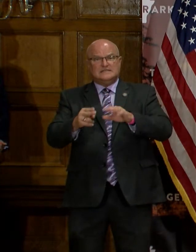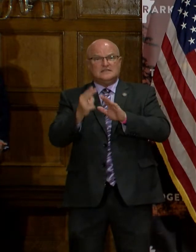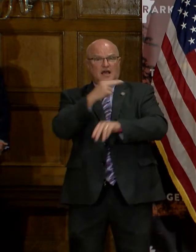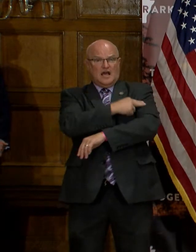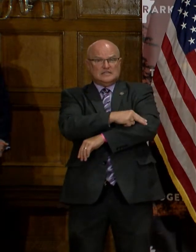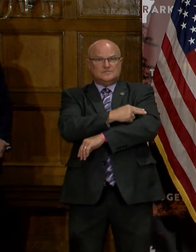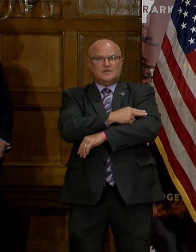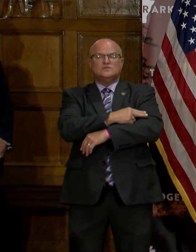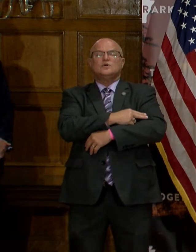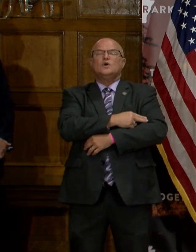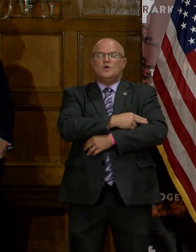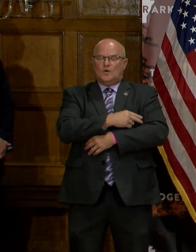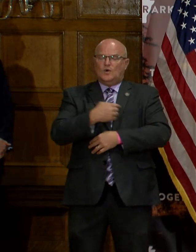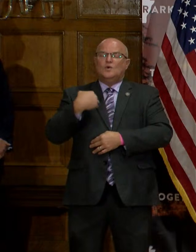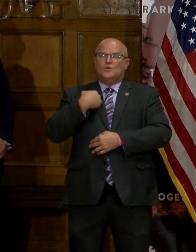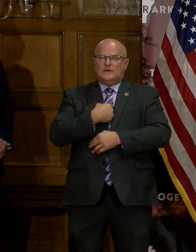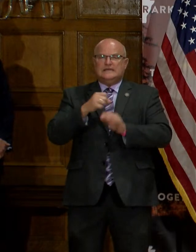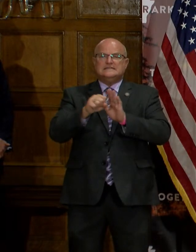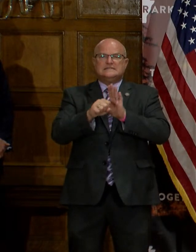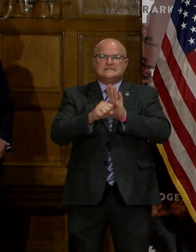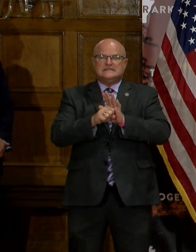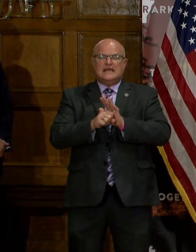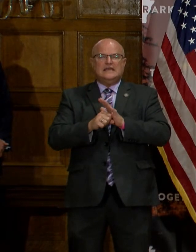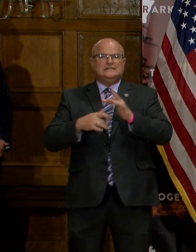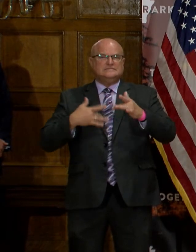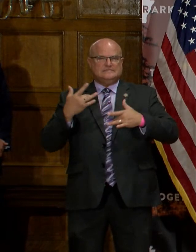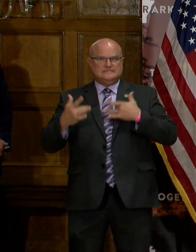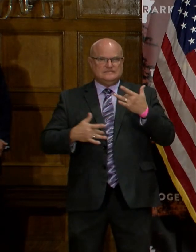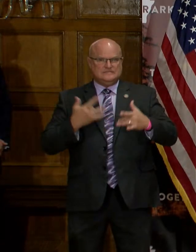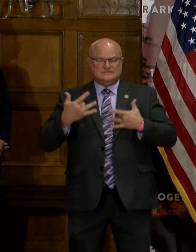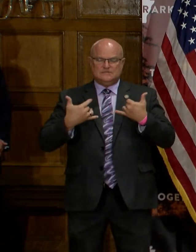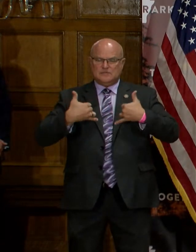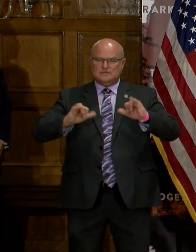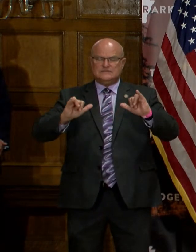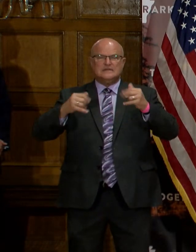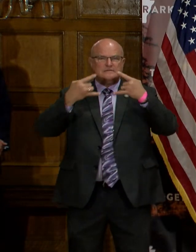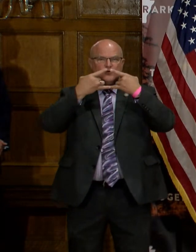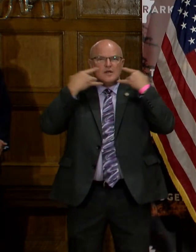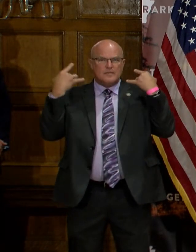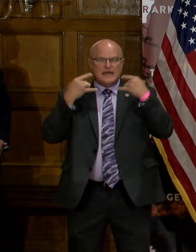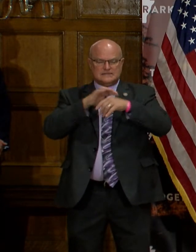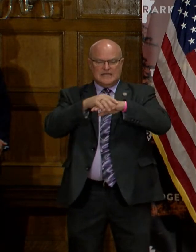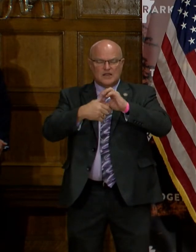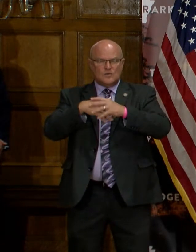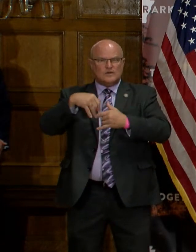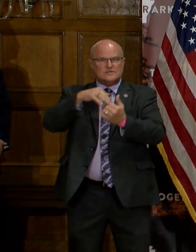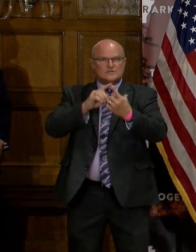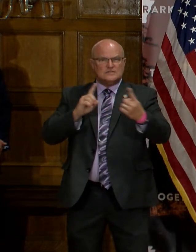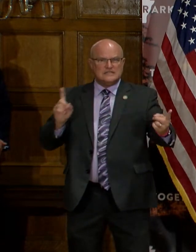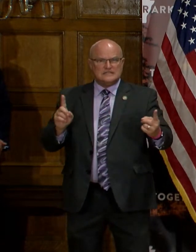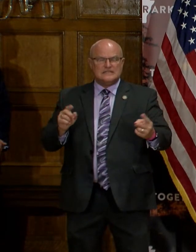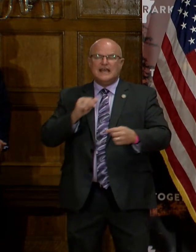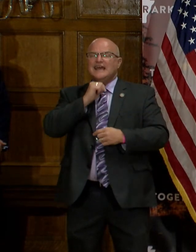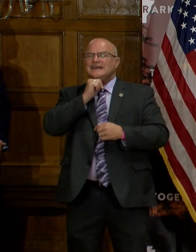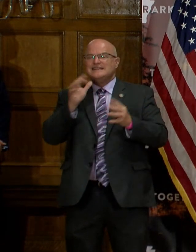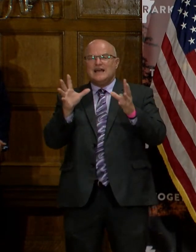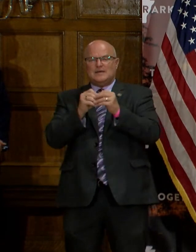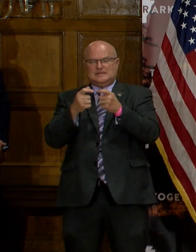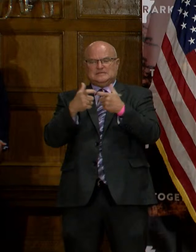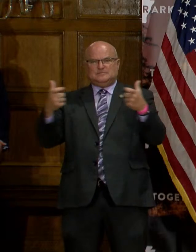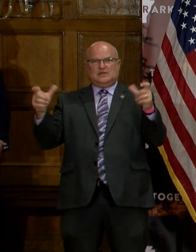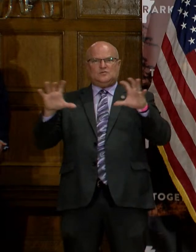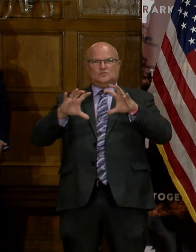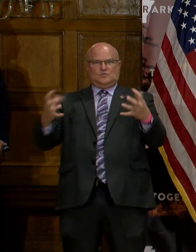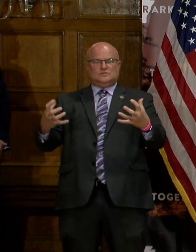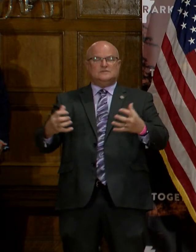state need to remain vigilant in complying with wearing a mask, social distancing, hand washing, and avoiding large gatherings. If